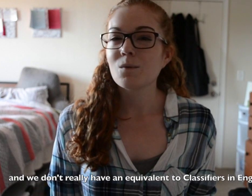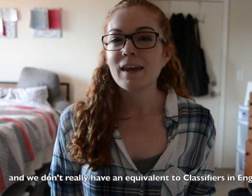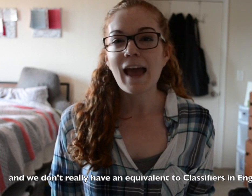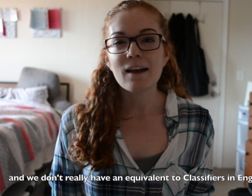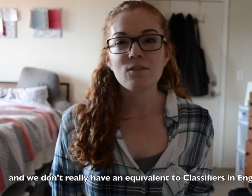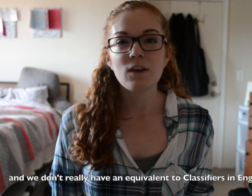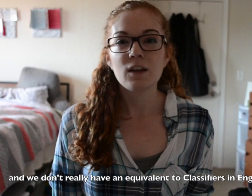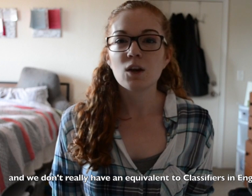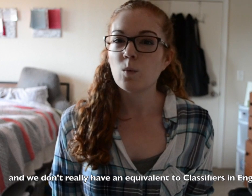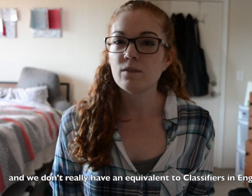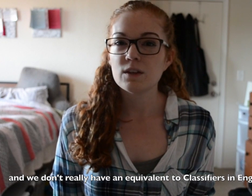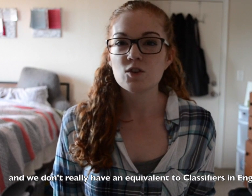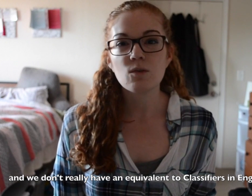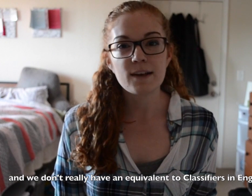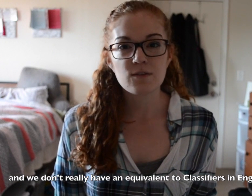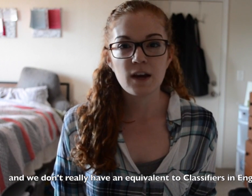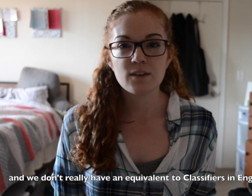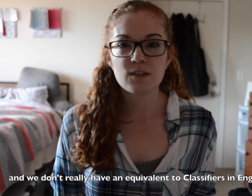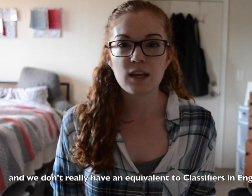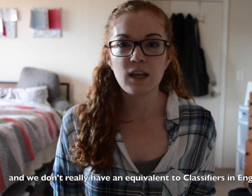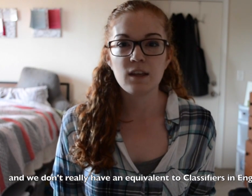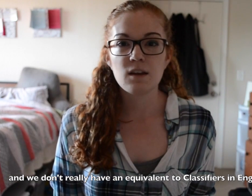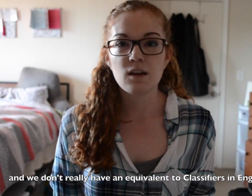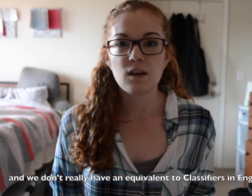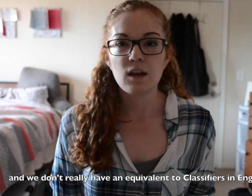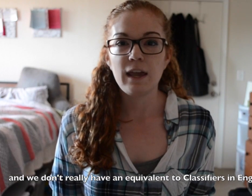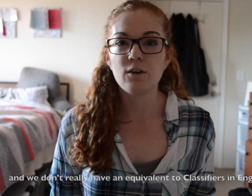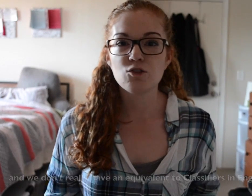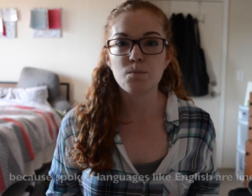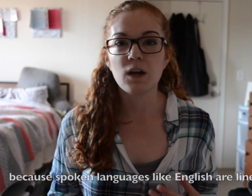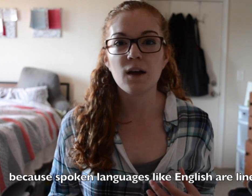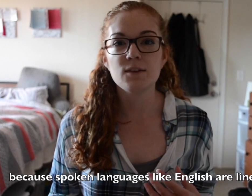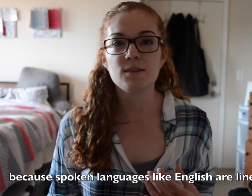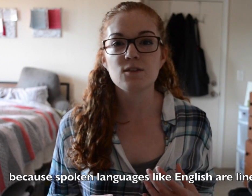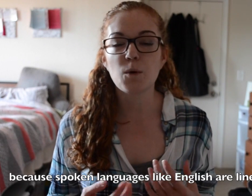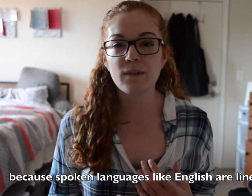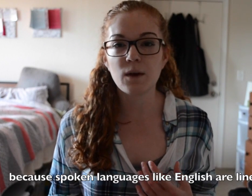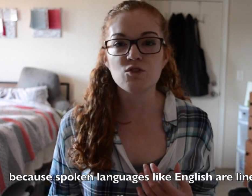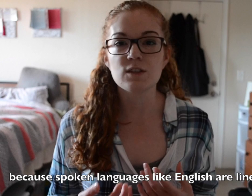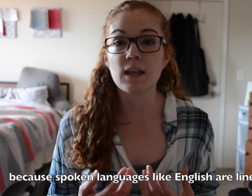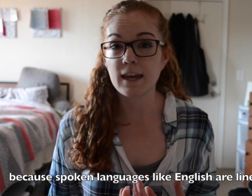really have an equivalent to classifiers in English because spoken languages like